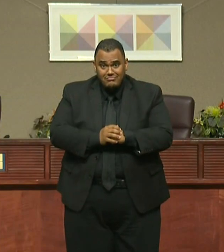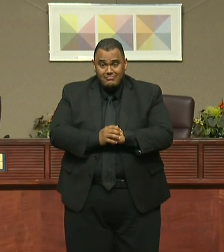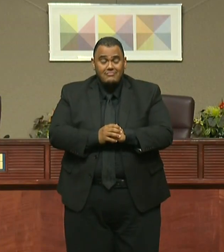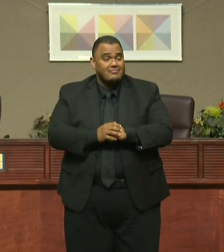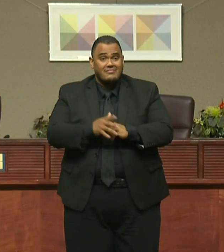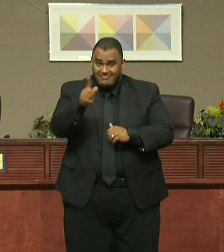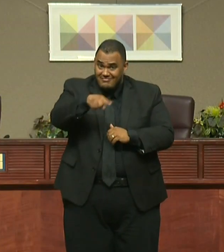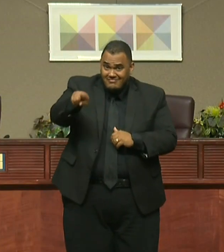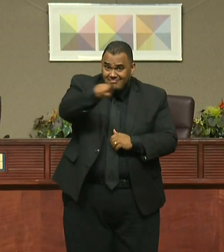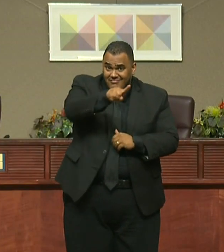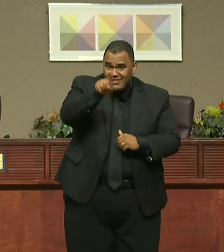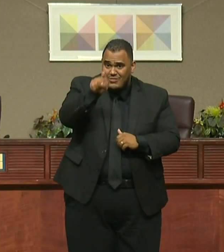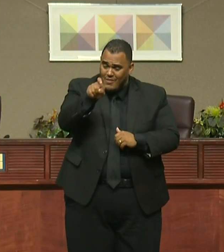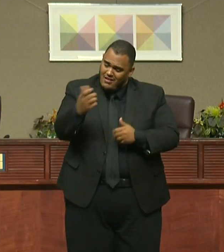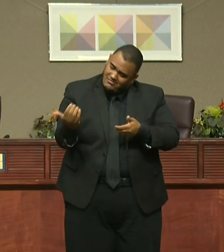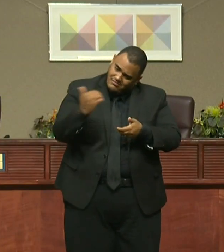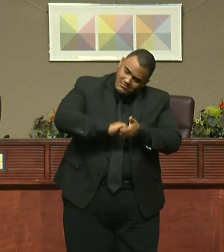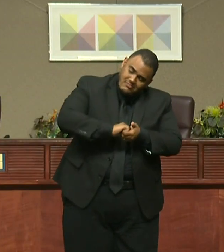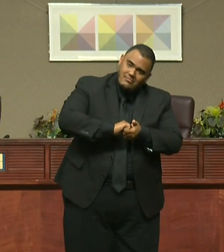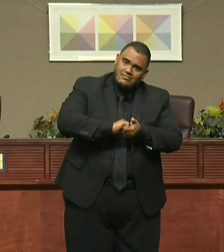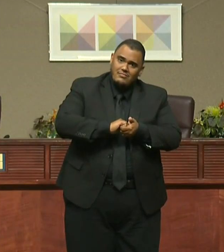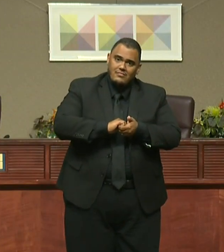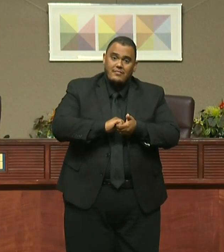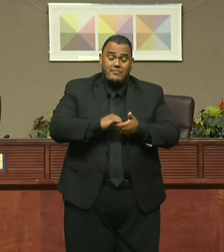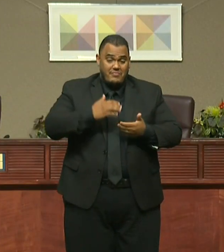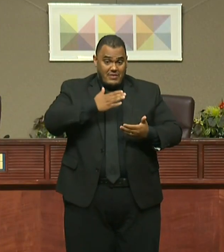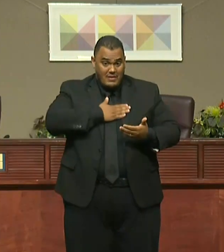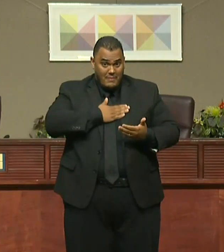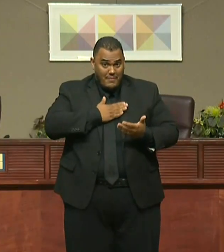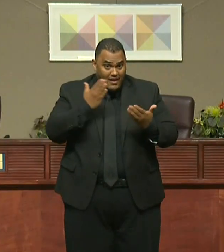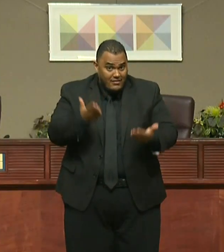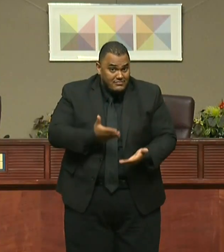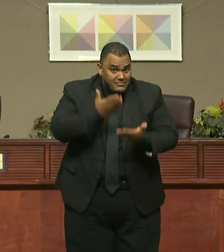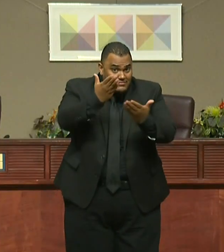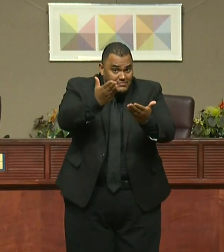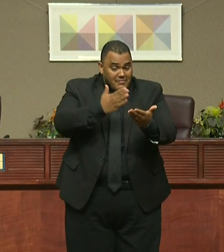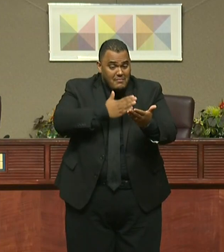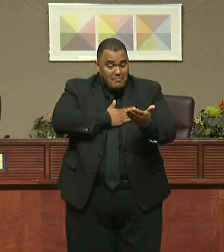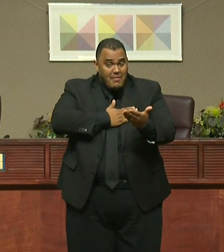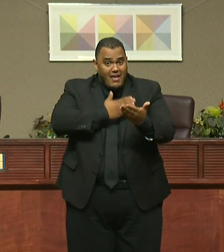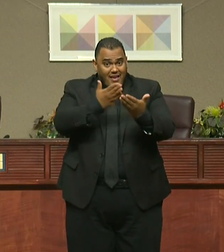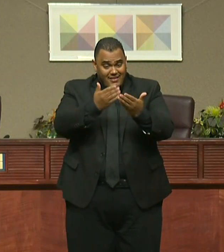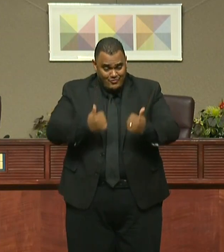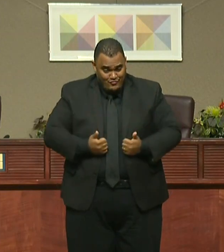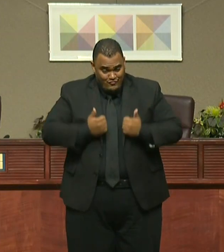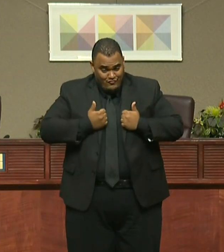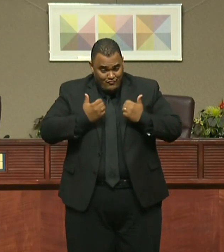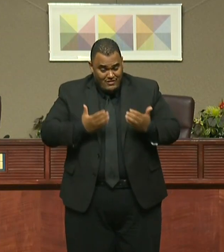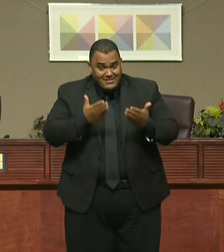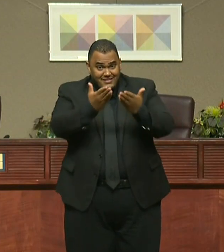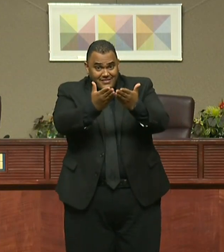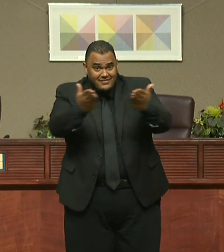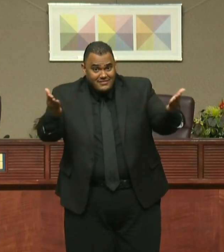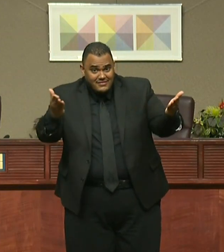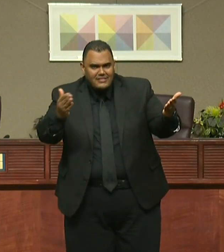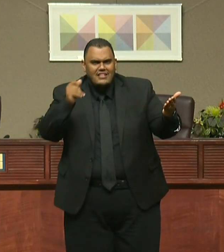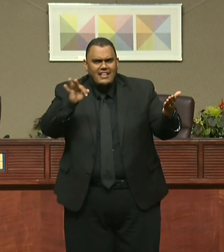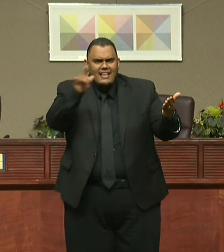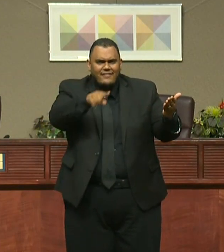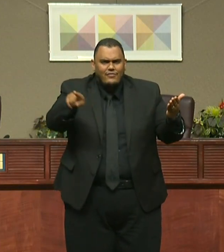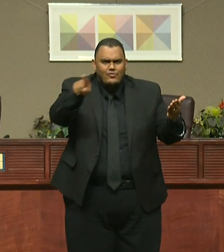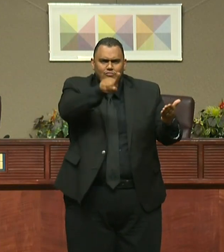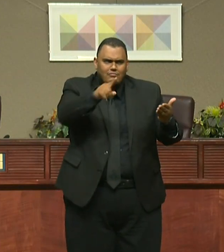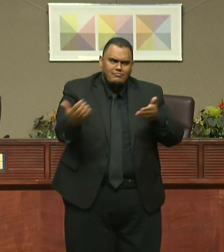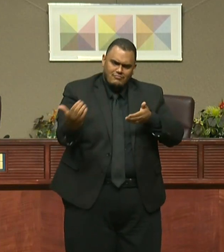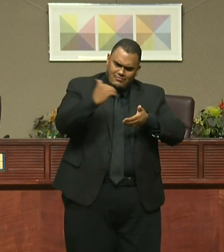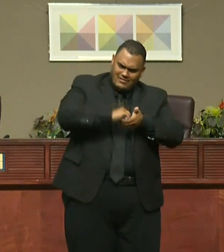My appeal to our residents is really simple, that if you buy into what we're asking you to do, maybe